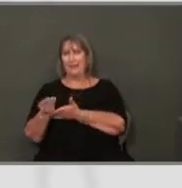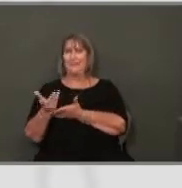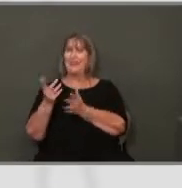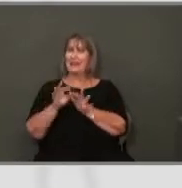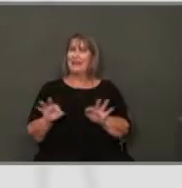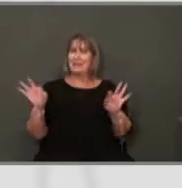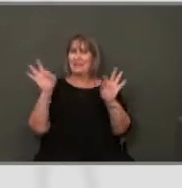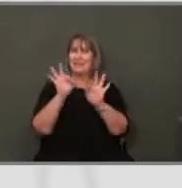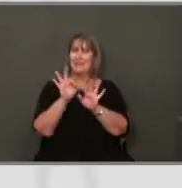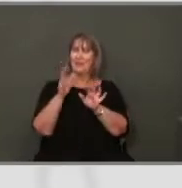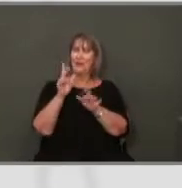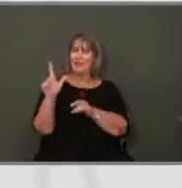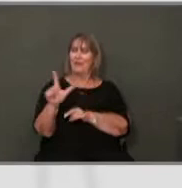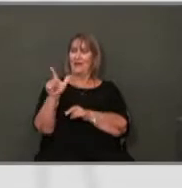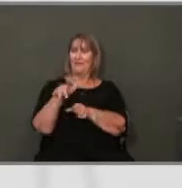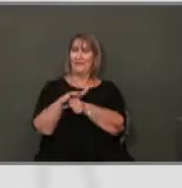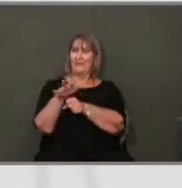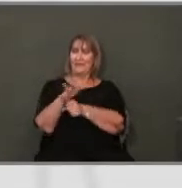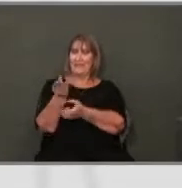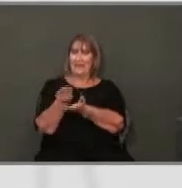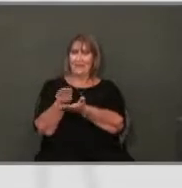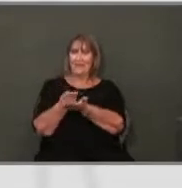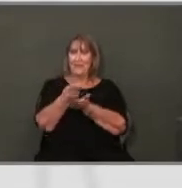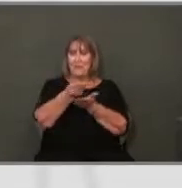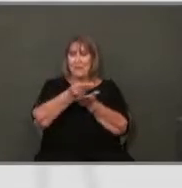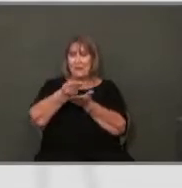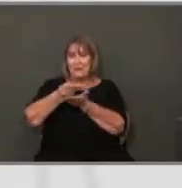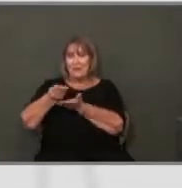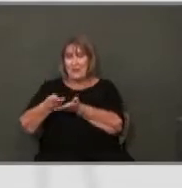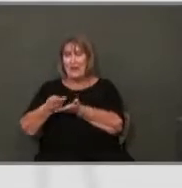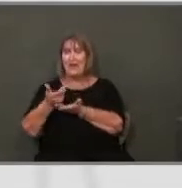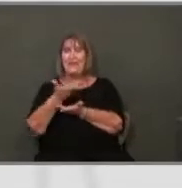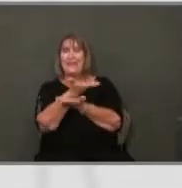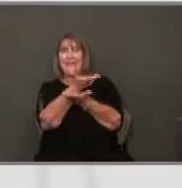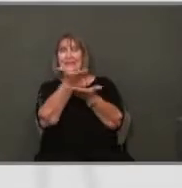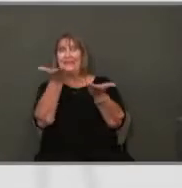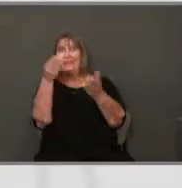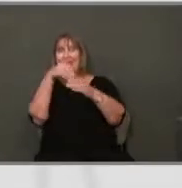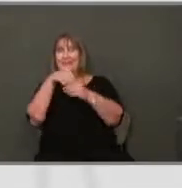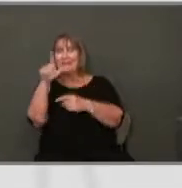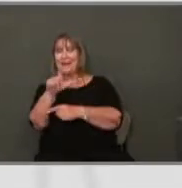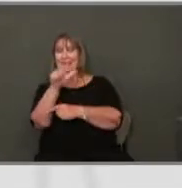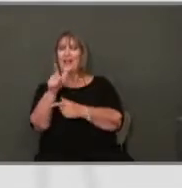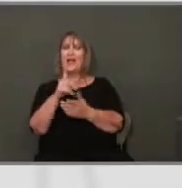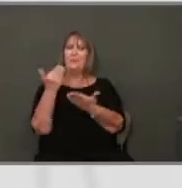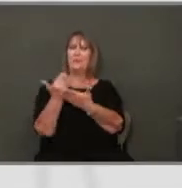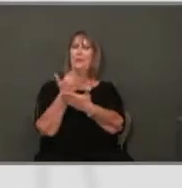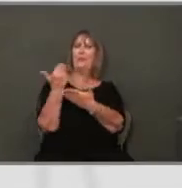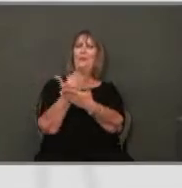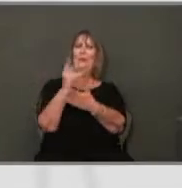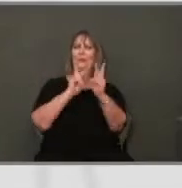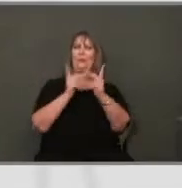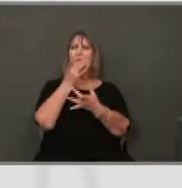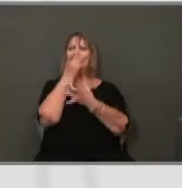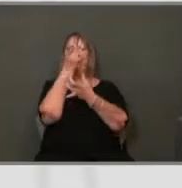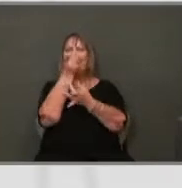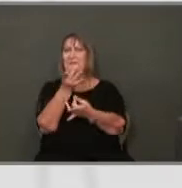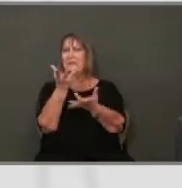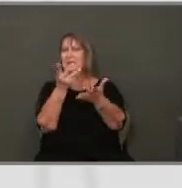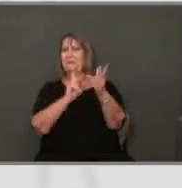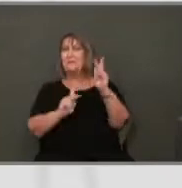large enough library materials budget to ensure the material out there is fresh, is what the customer is asking